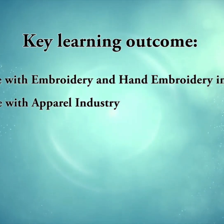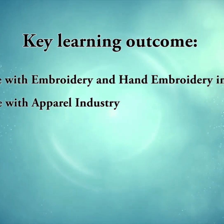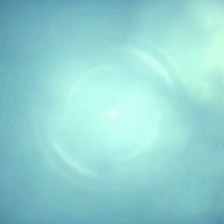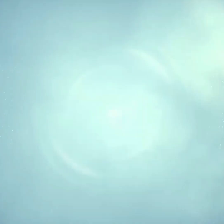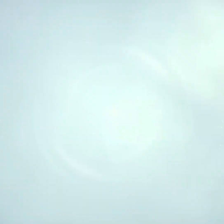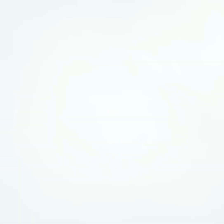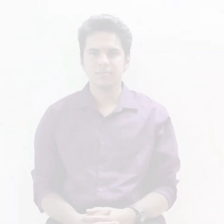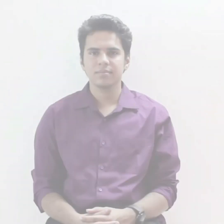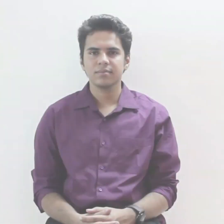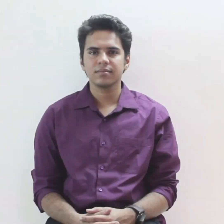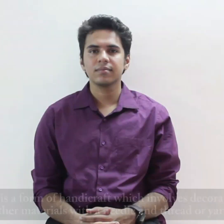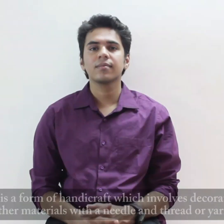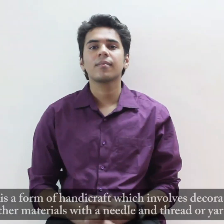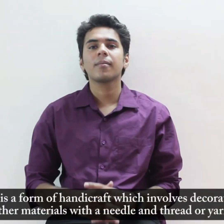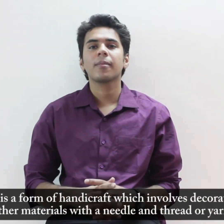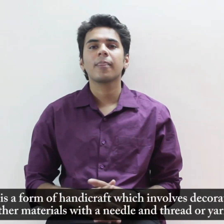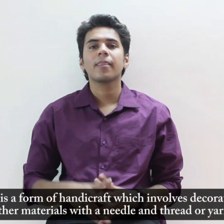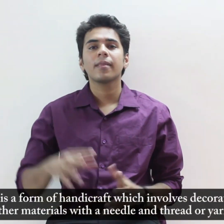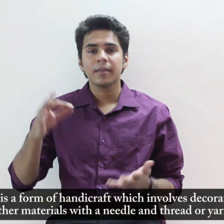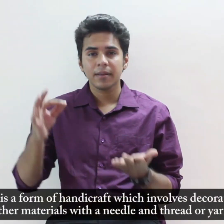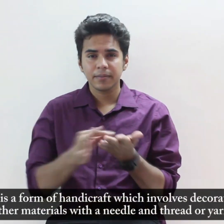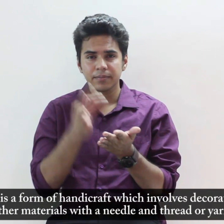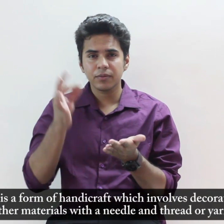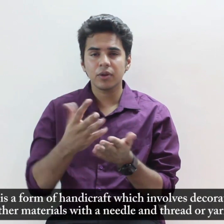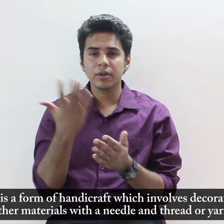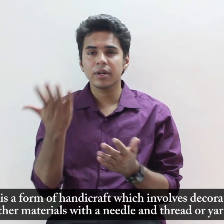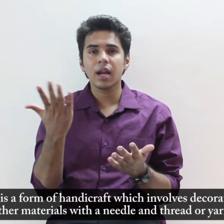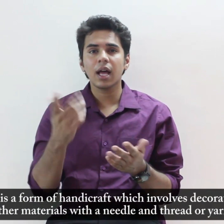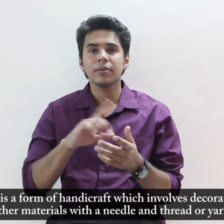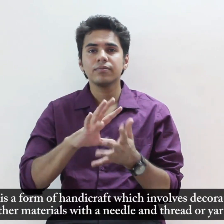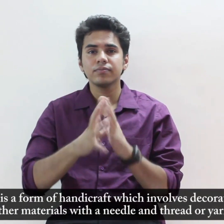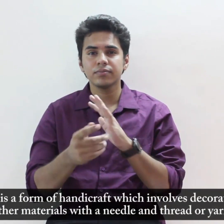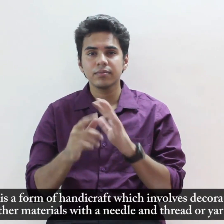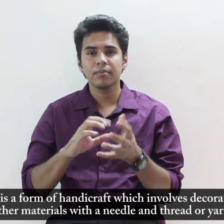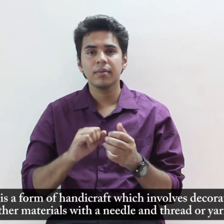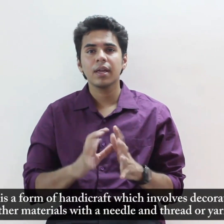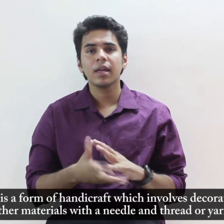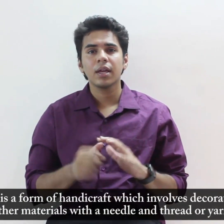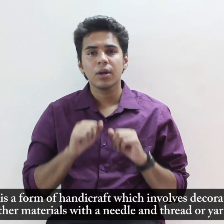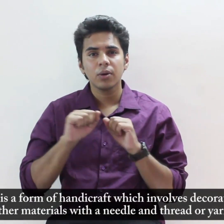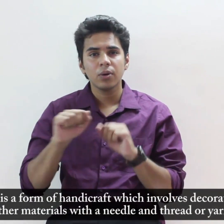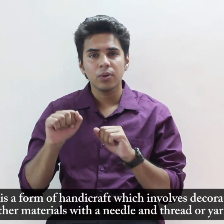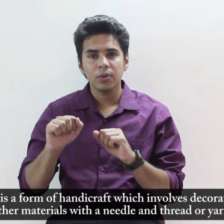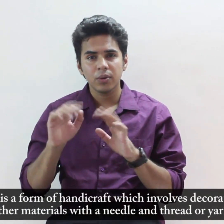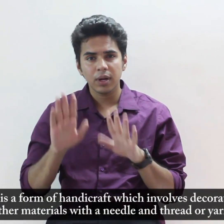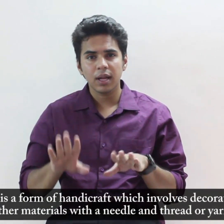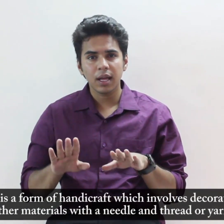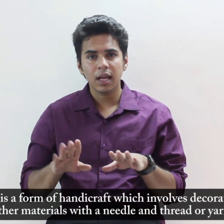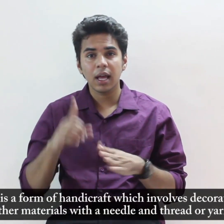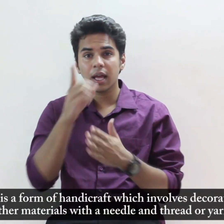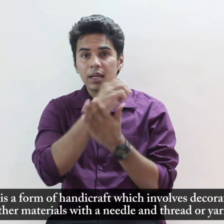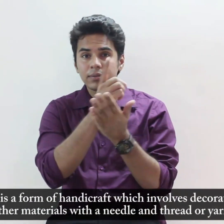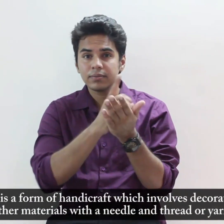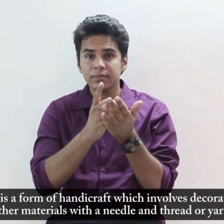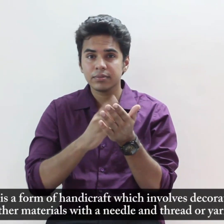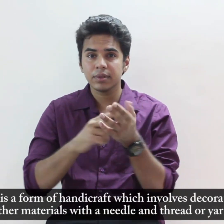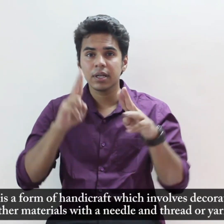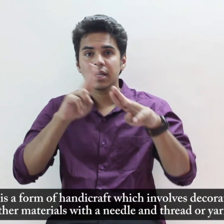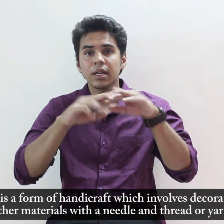with apparel industry. Embroidery is a form of handicraft which involves decorating fabric or